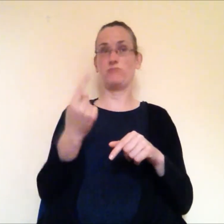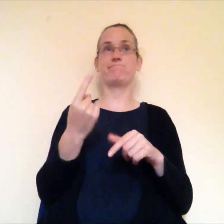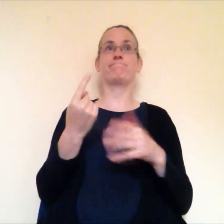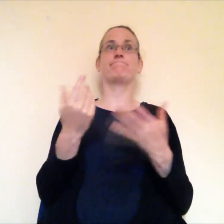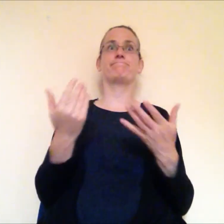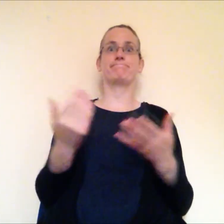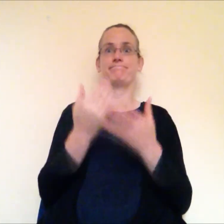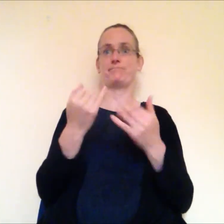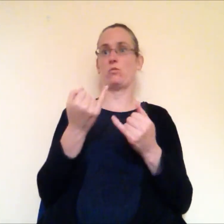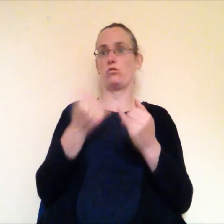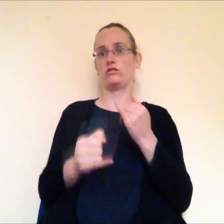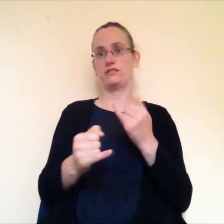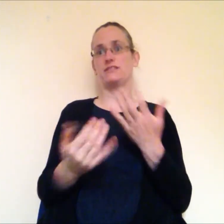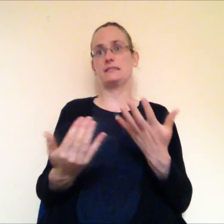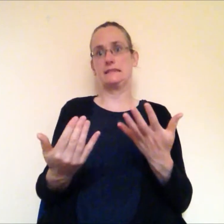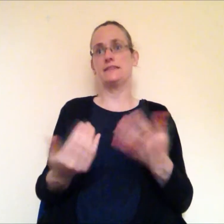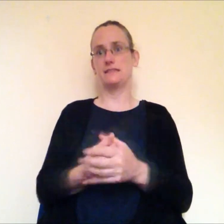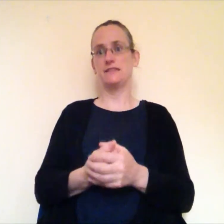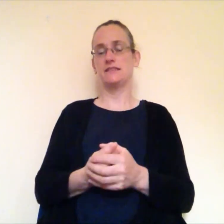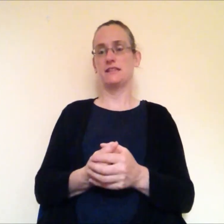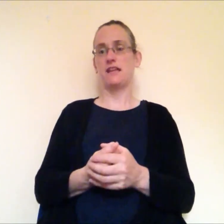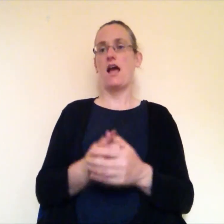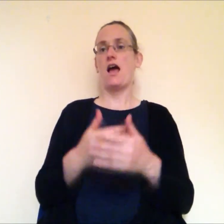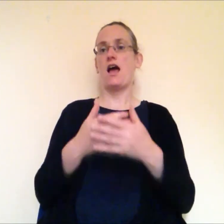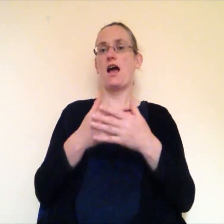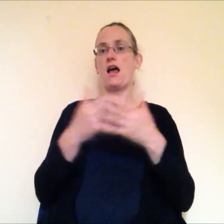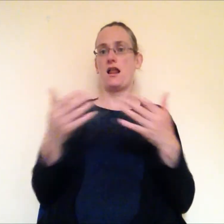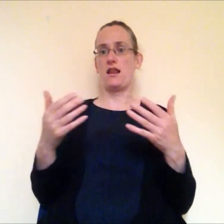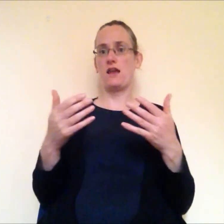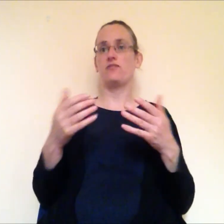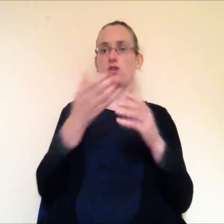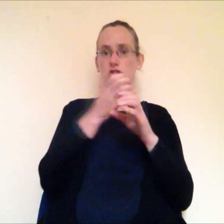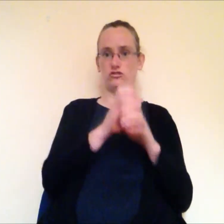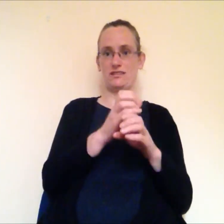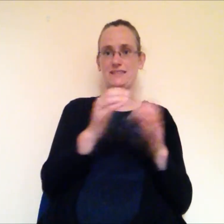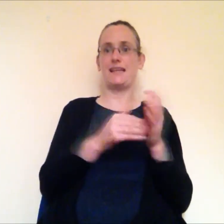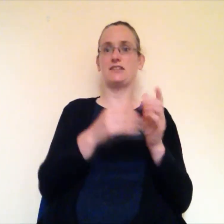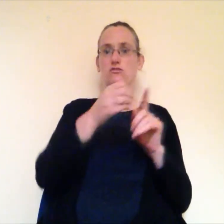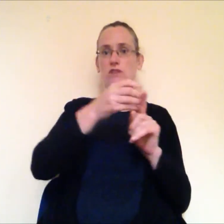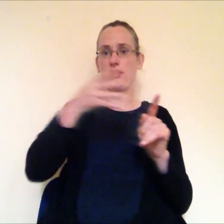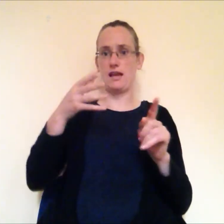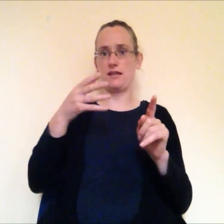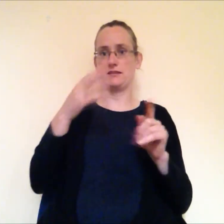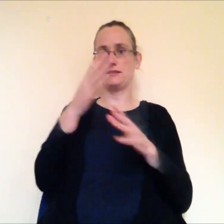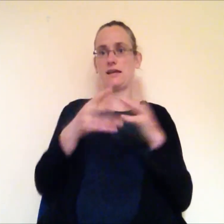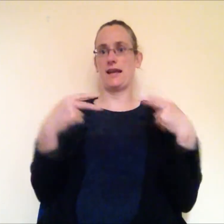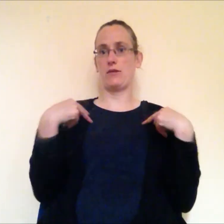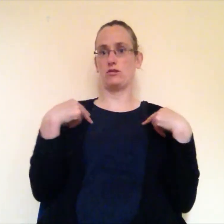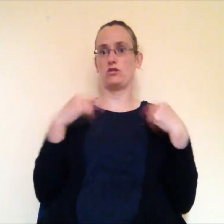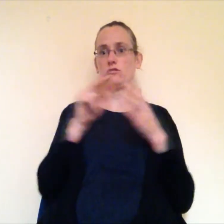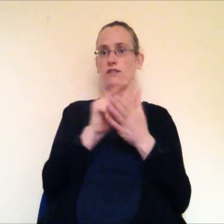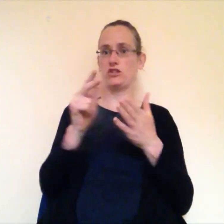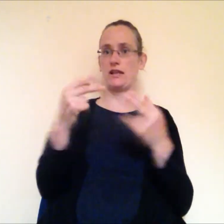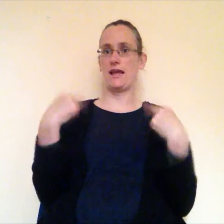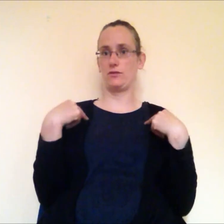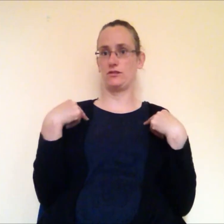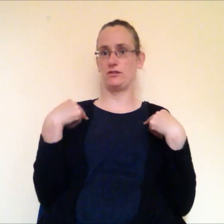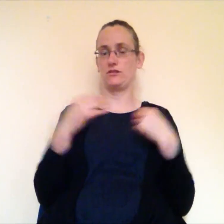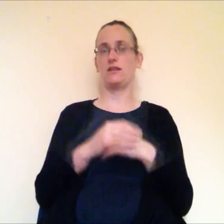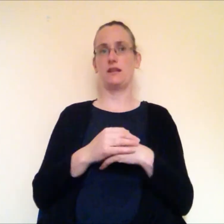sort of the worst, really, I guess, because an awful lot of places, more and more places, are recognising it as an official language, and it does make a practical difference and